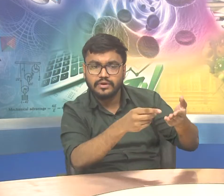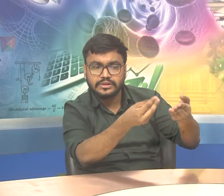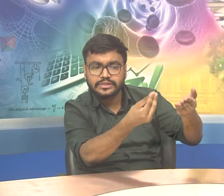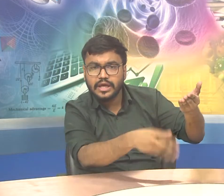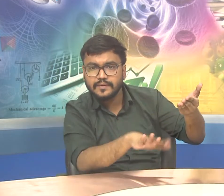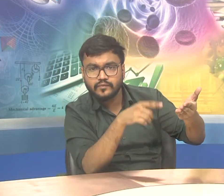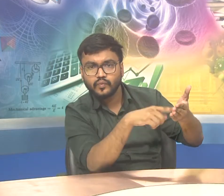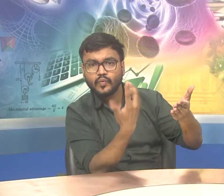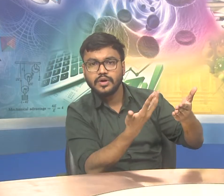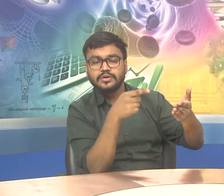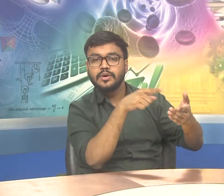summers.